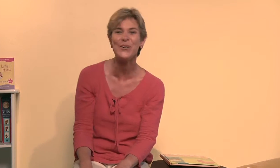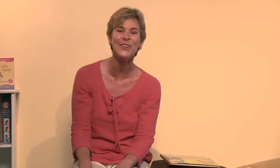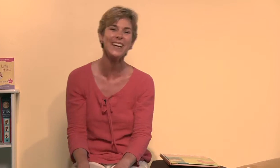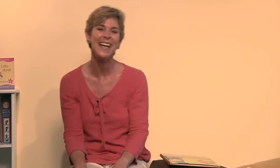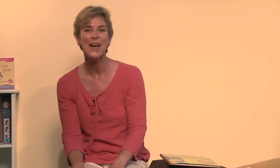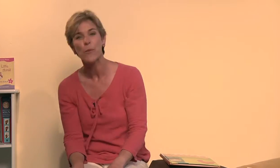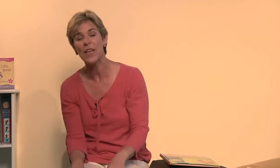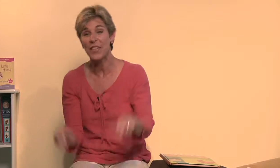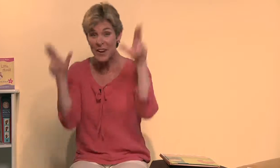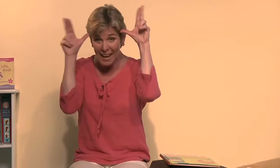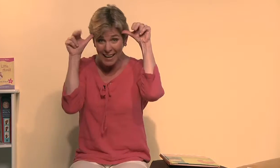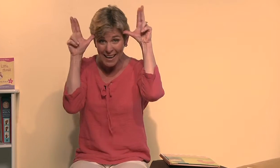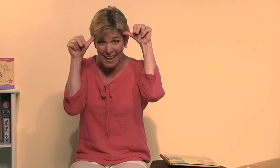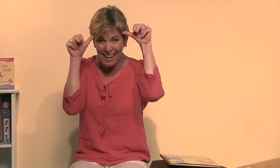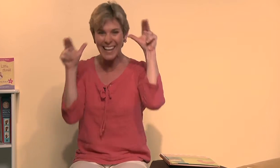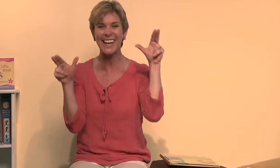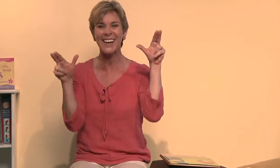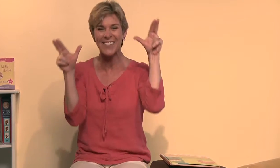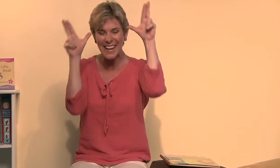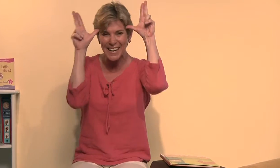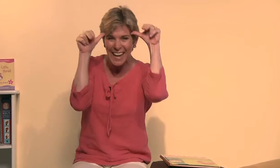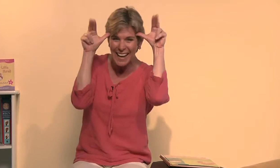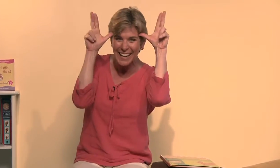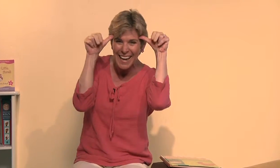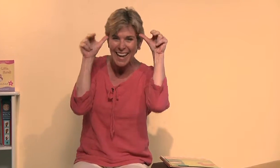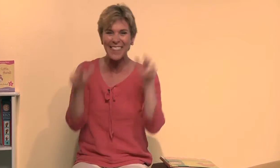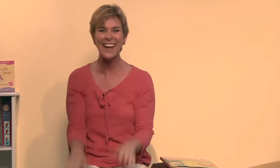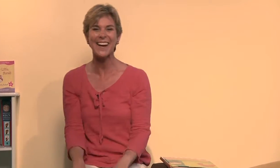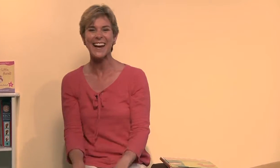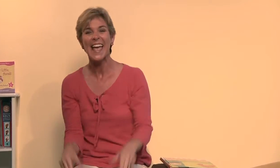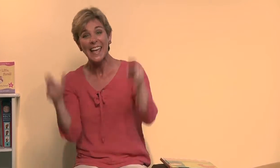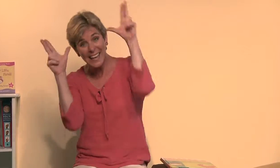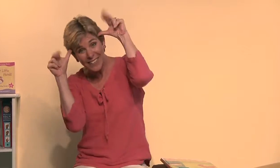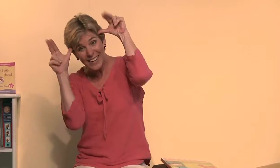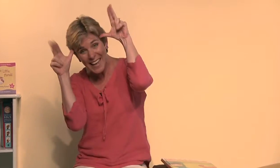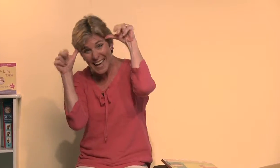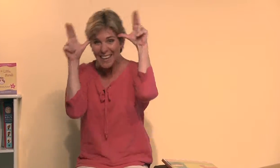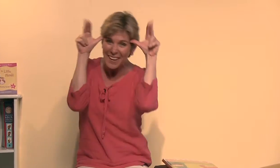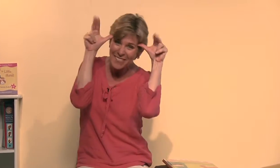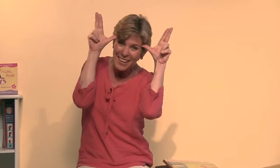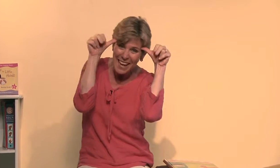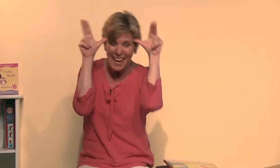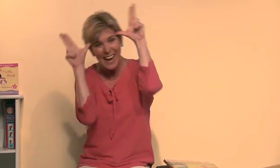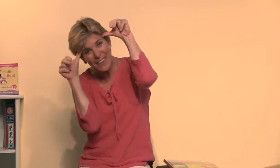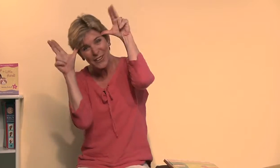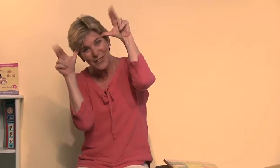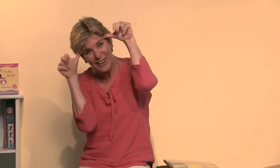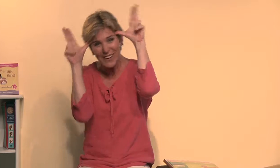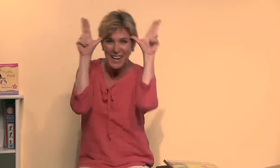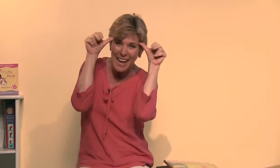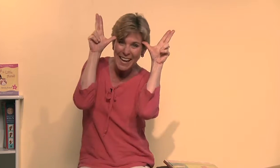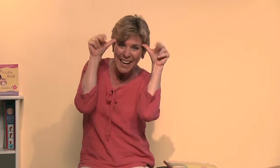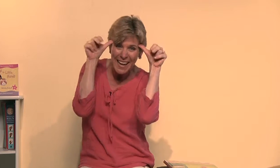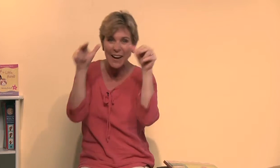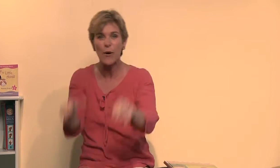E-I-E-I-O. With a neigh-neigh here and a neigh-neigh there. Here a neigh, there a neigh, everywhere a neigh-neigh.